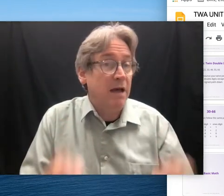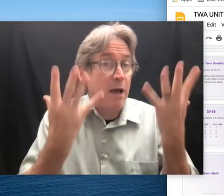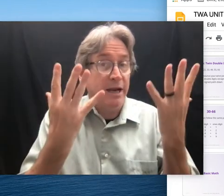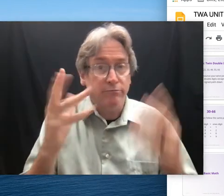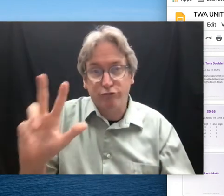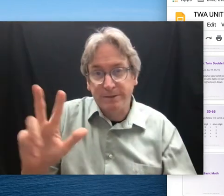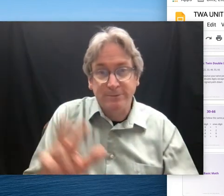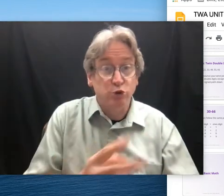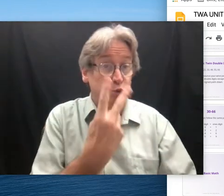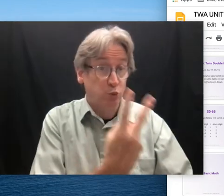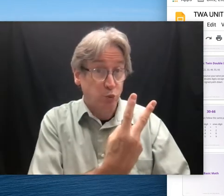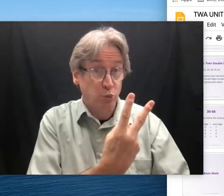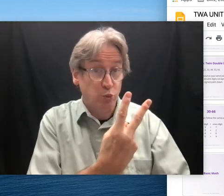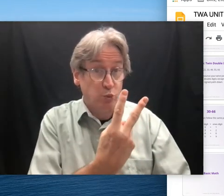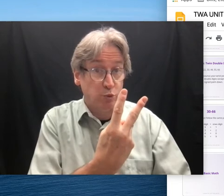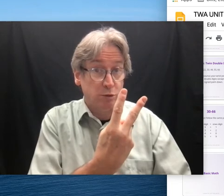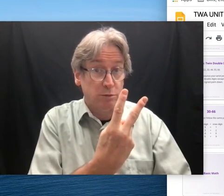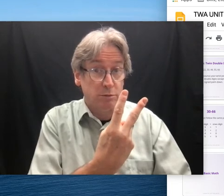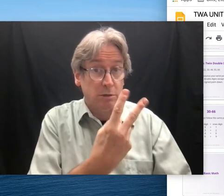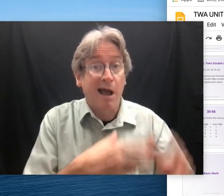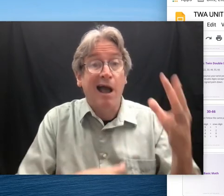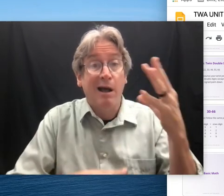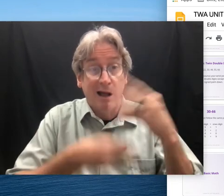then how many?